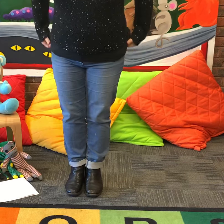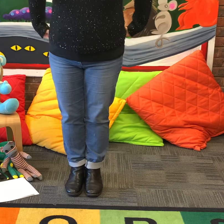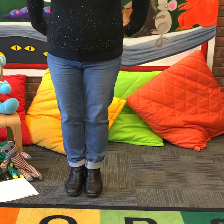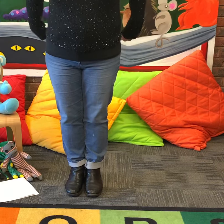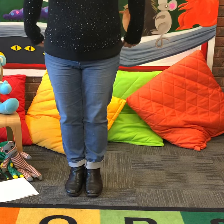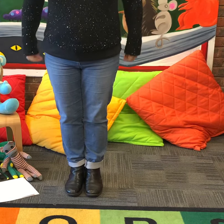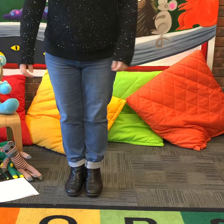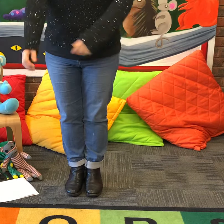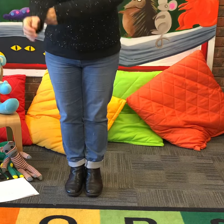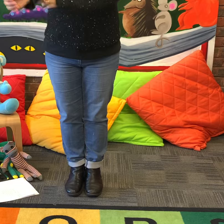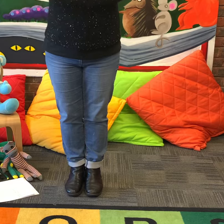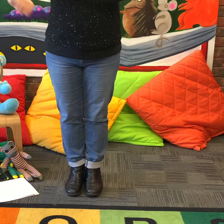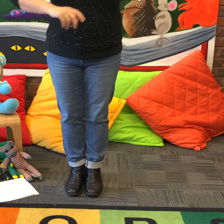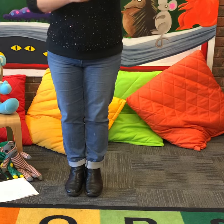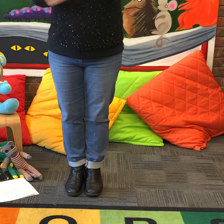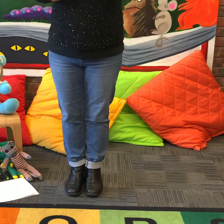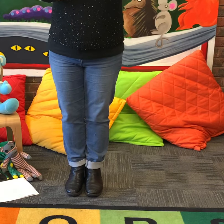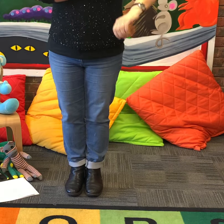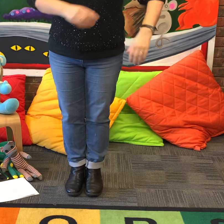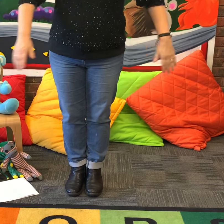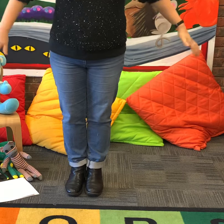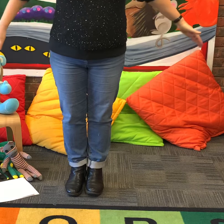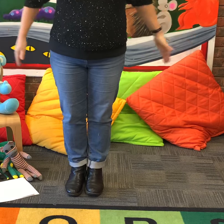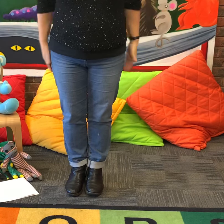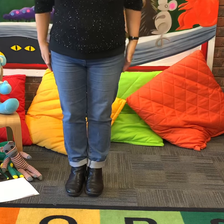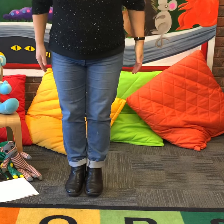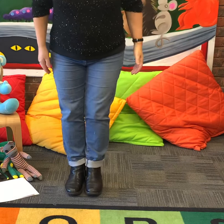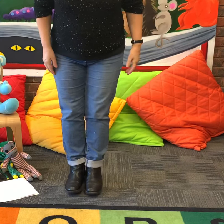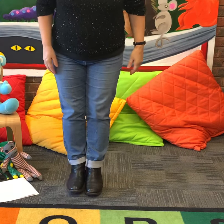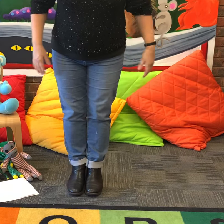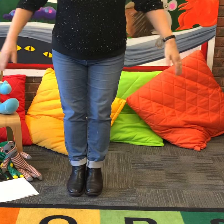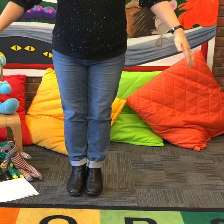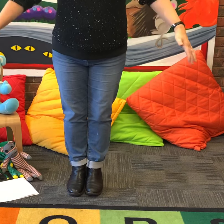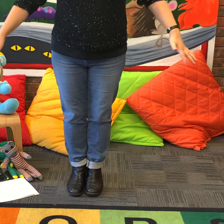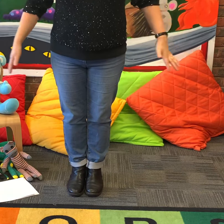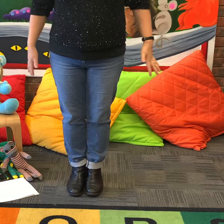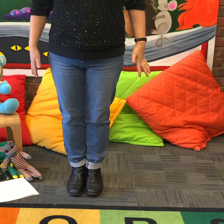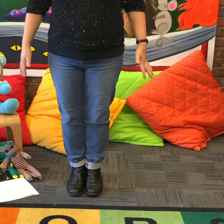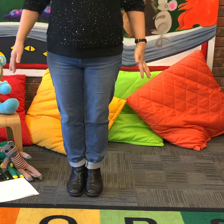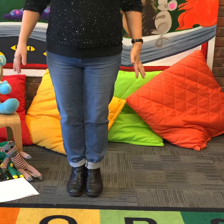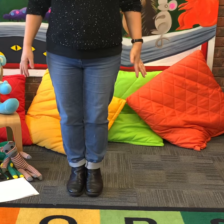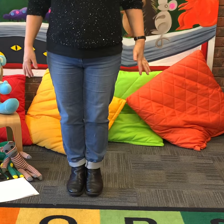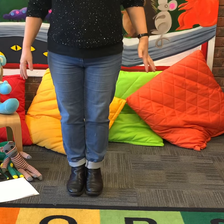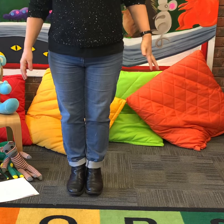last two quiet songs, we're going to do our banana song. Put your feet together and your arms at your sides.